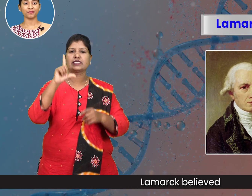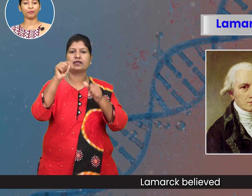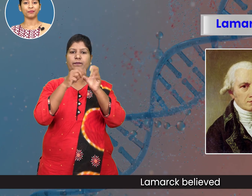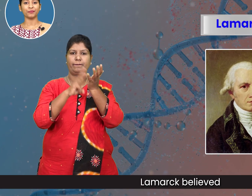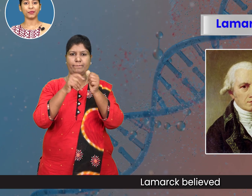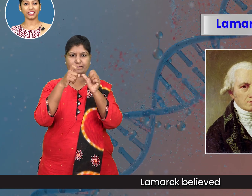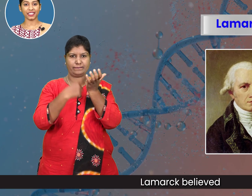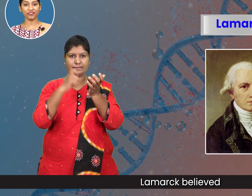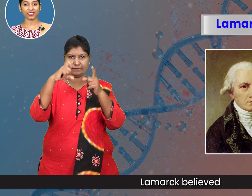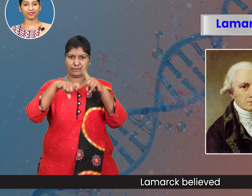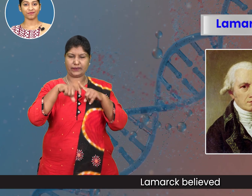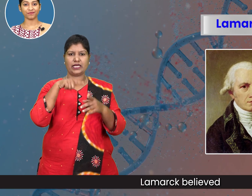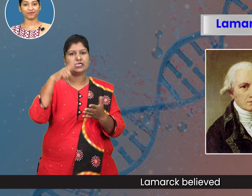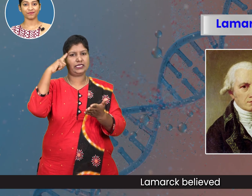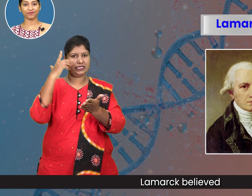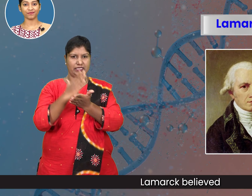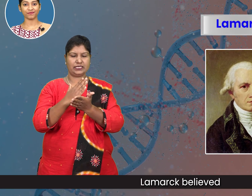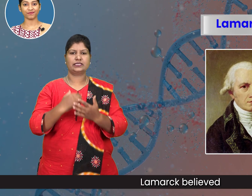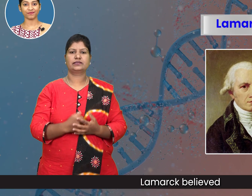Landmark believed